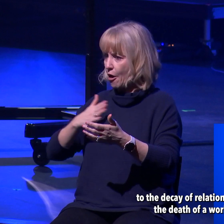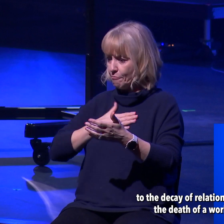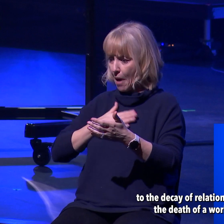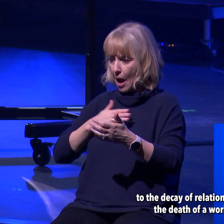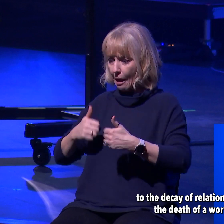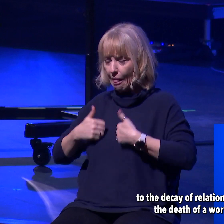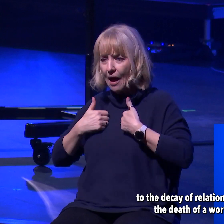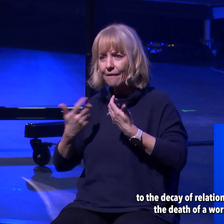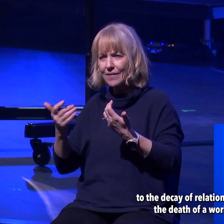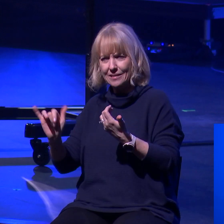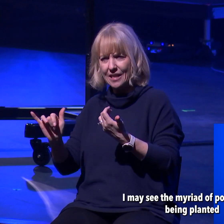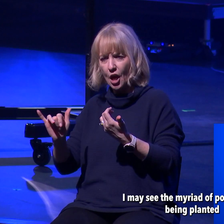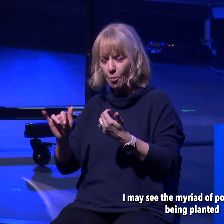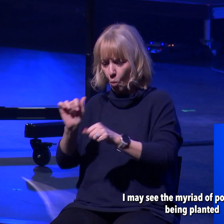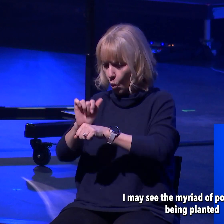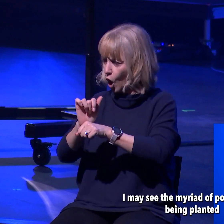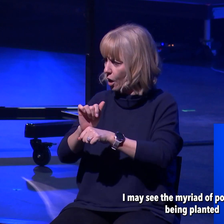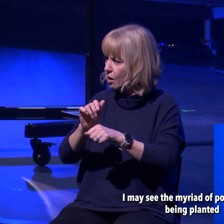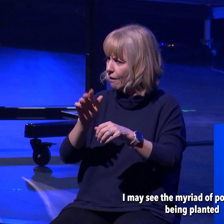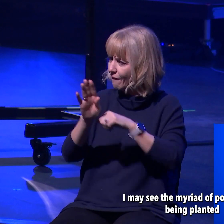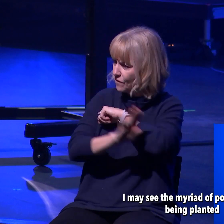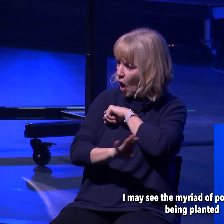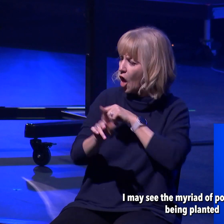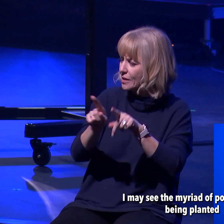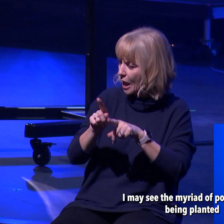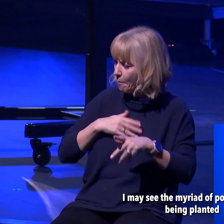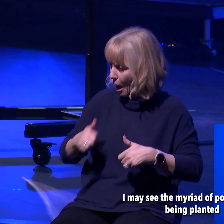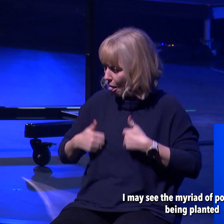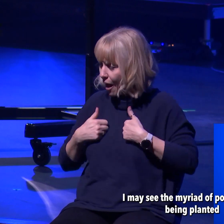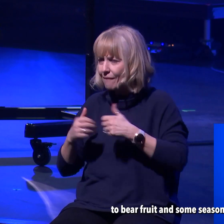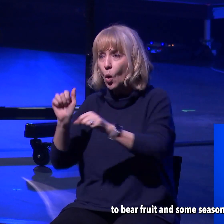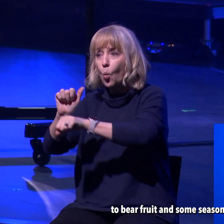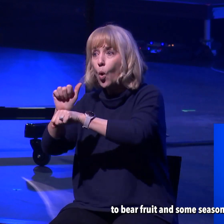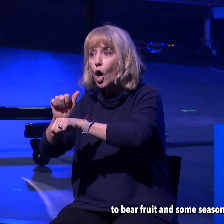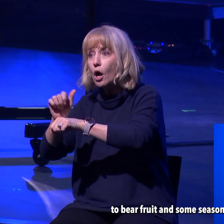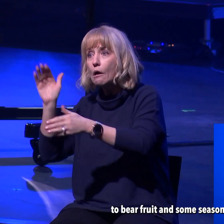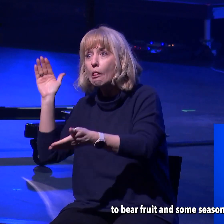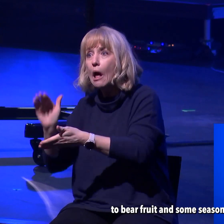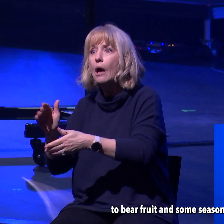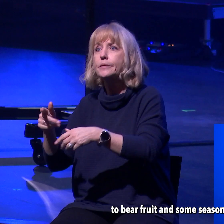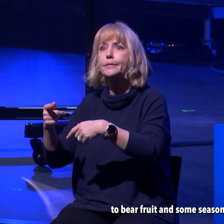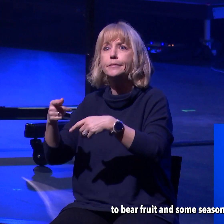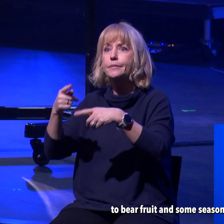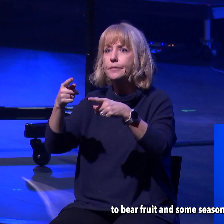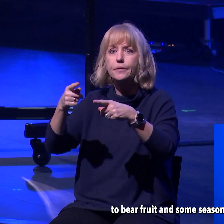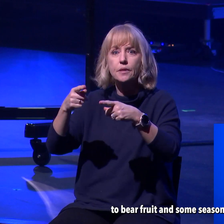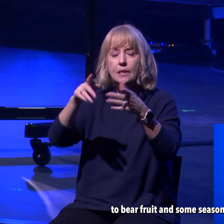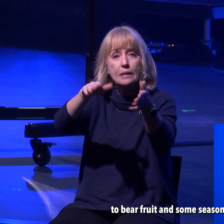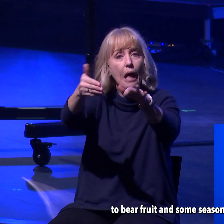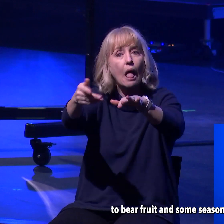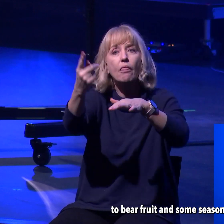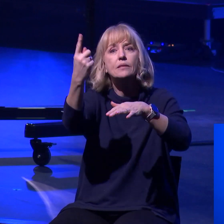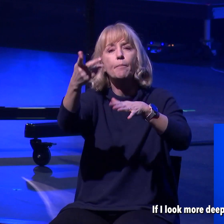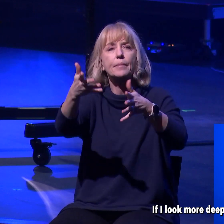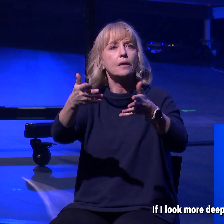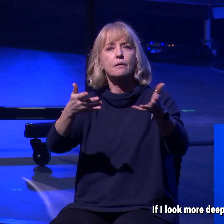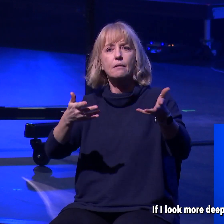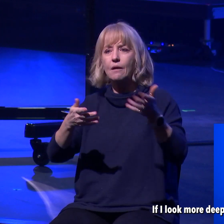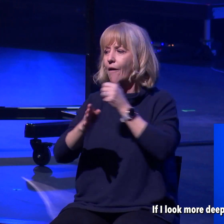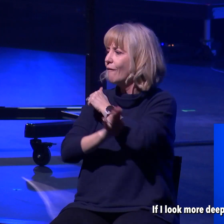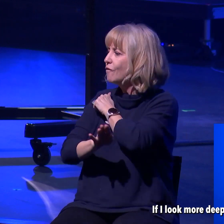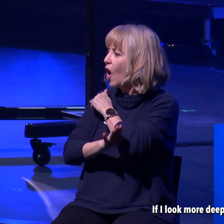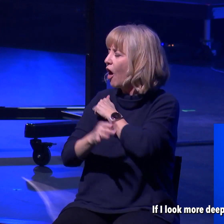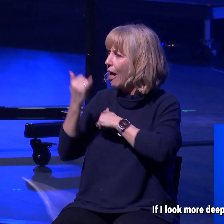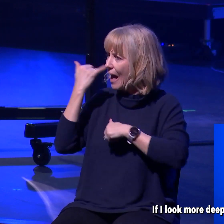of a work. I may see the myriad of possibilities being planted to bear fruit in some season yet to come, if I